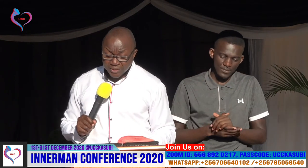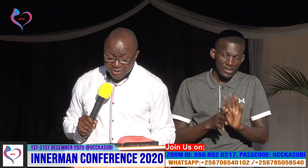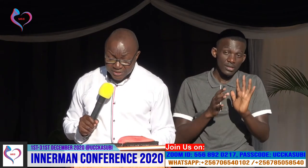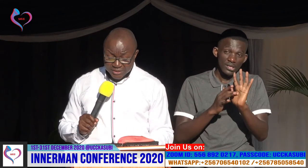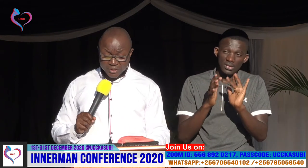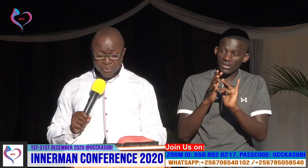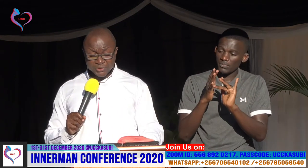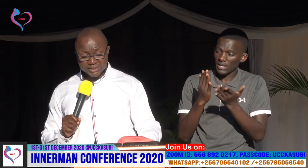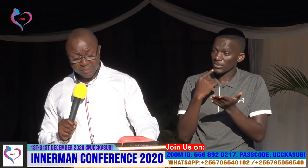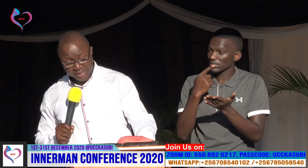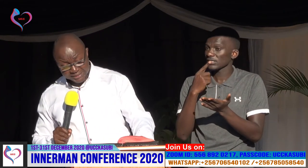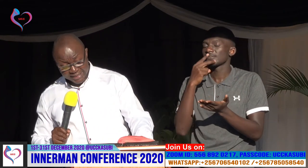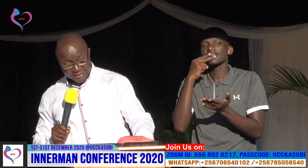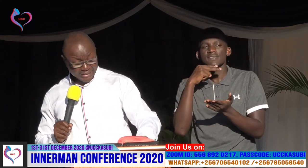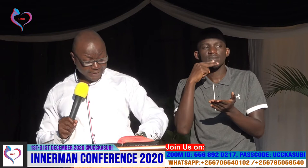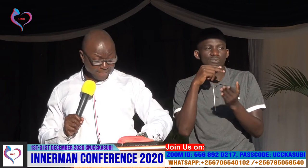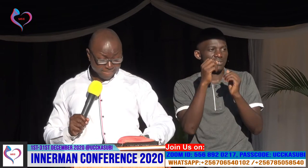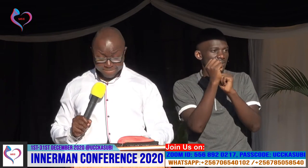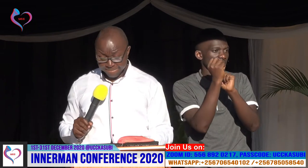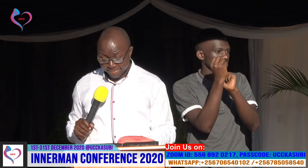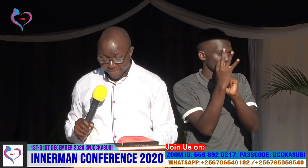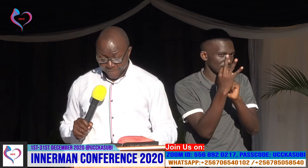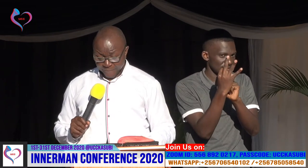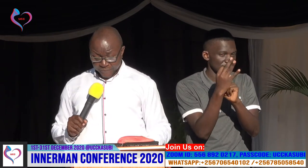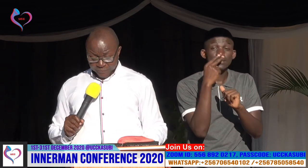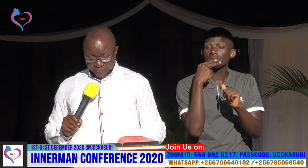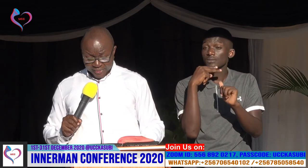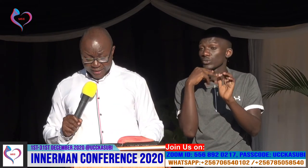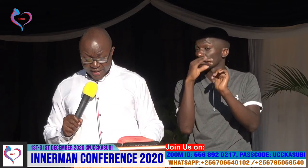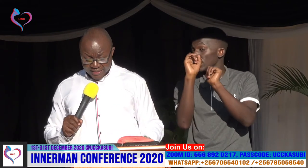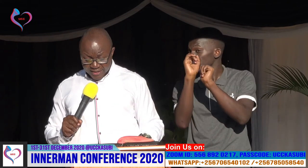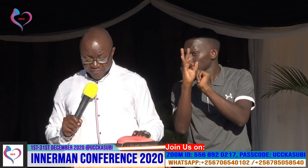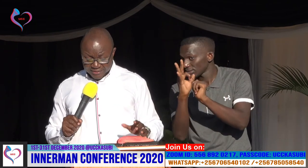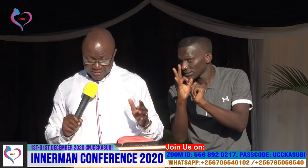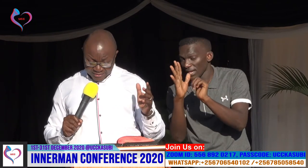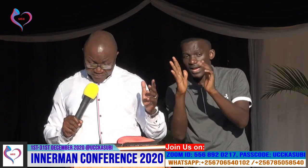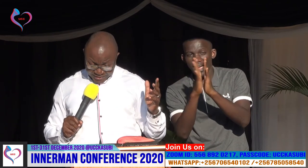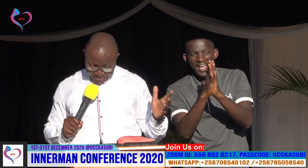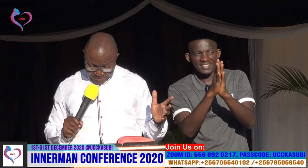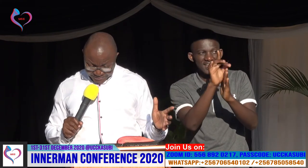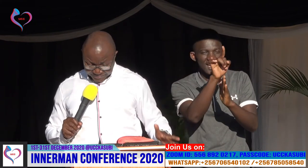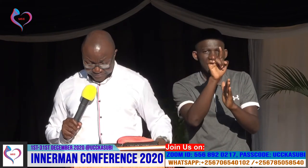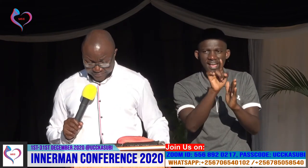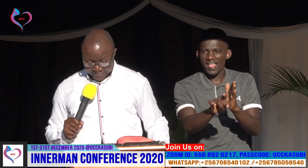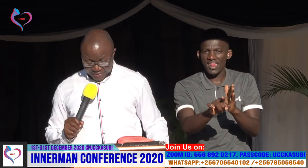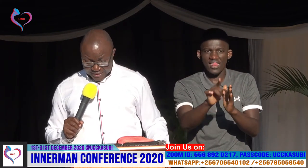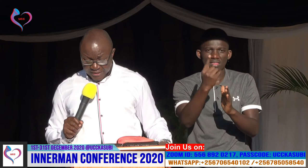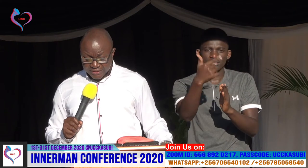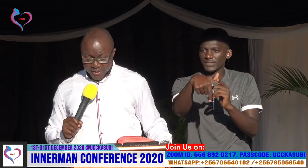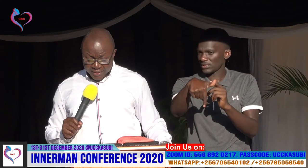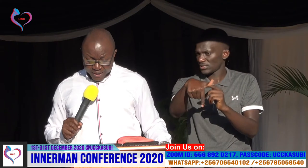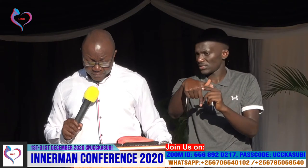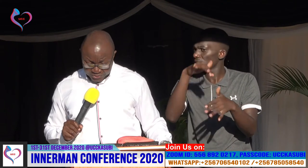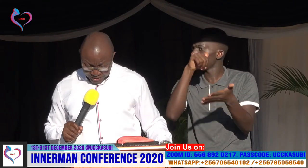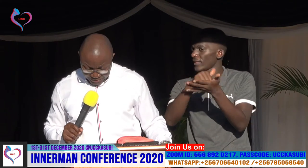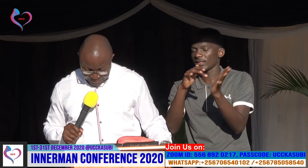Bible tells us in Hebrews the chapter is 13. And the verse is 17. This